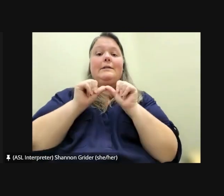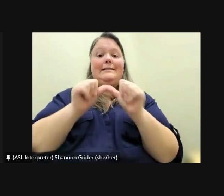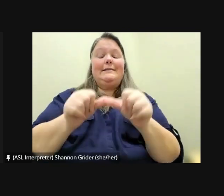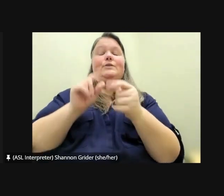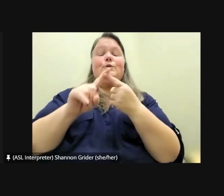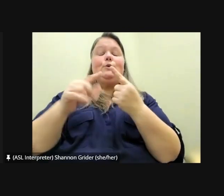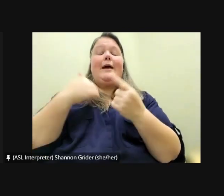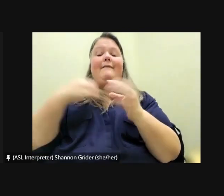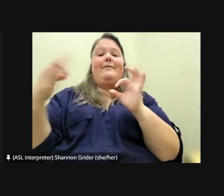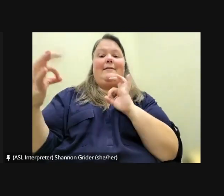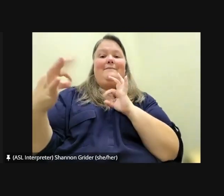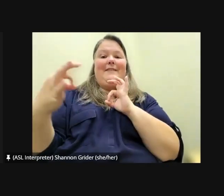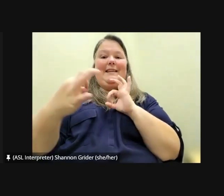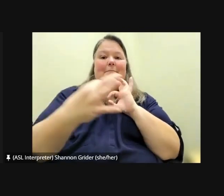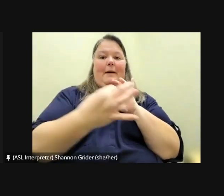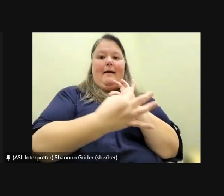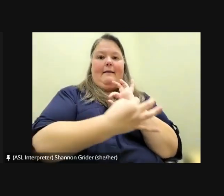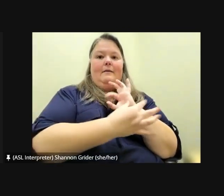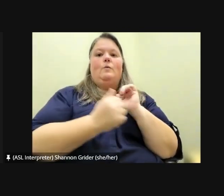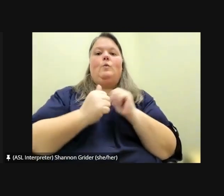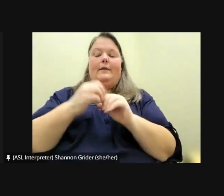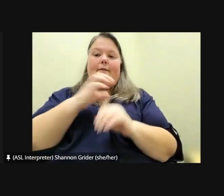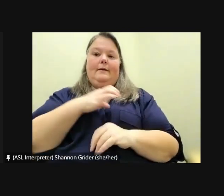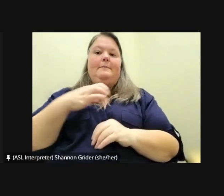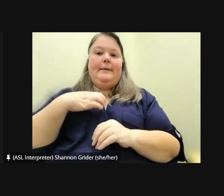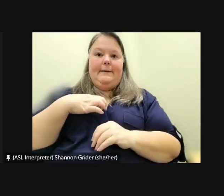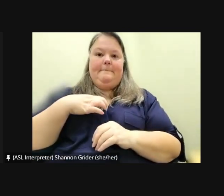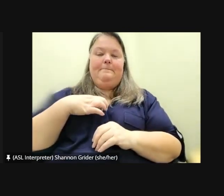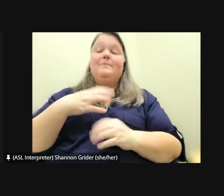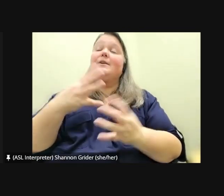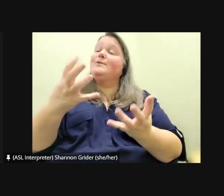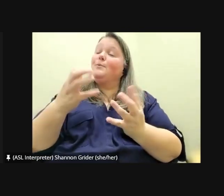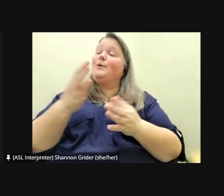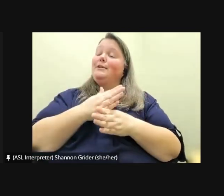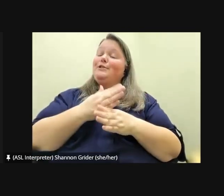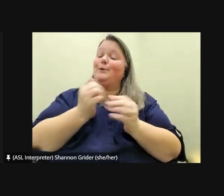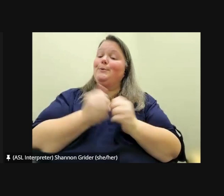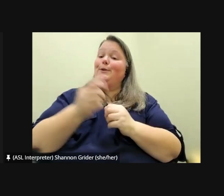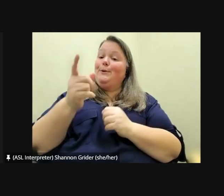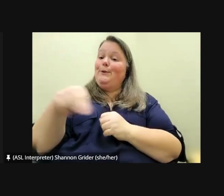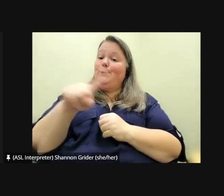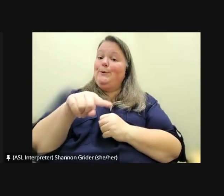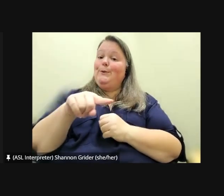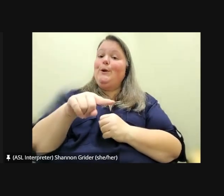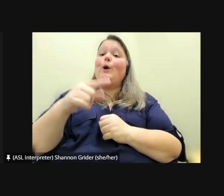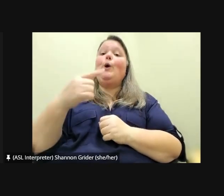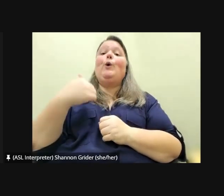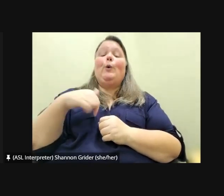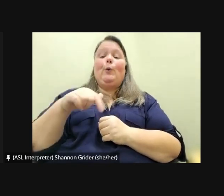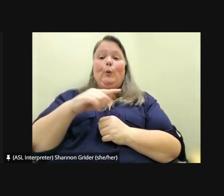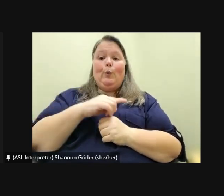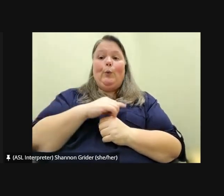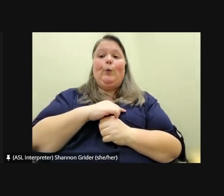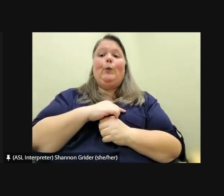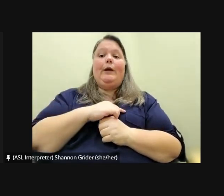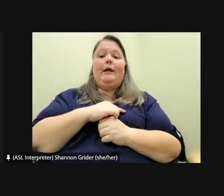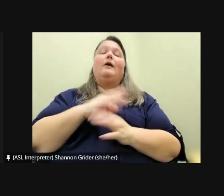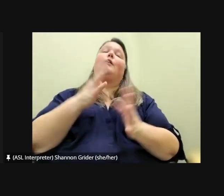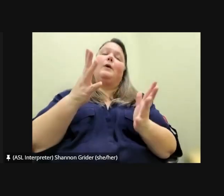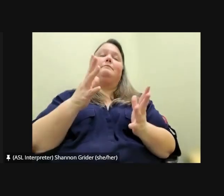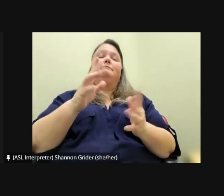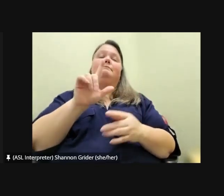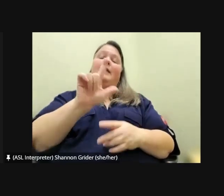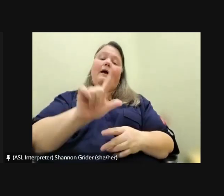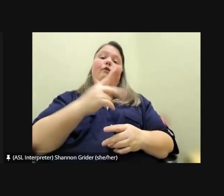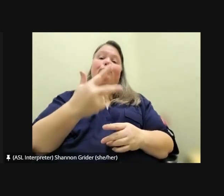with our committee. So wanted to share with you guys that they are open to and eager, I think, to continue to